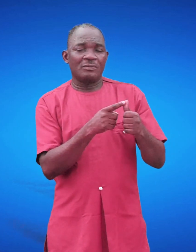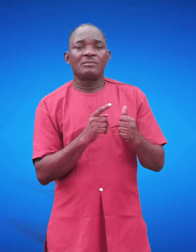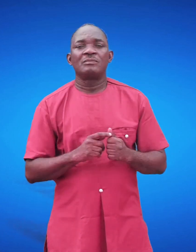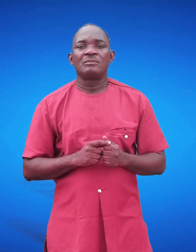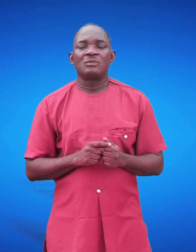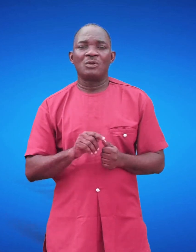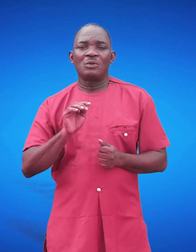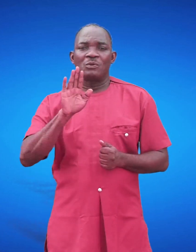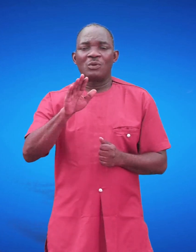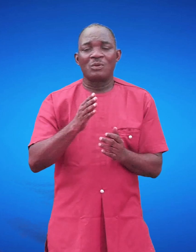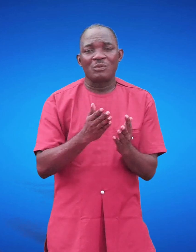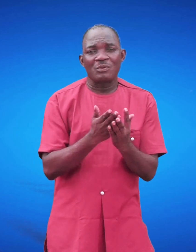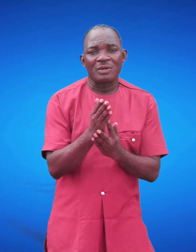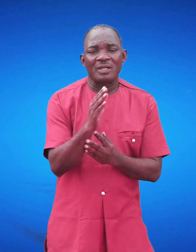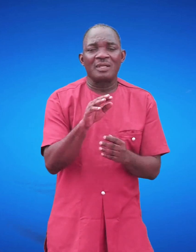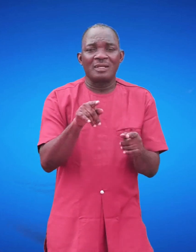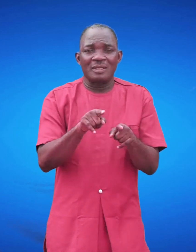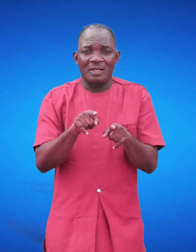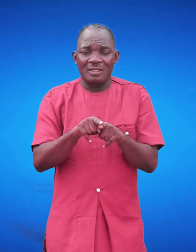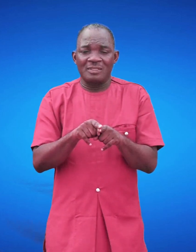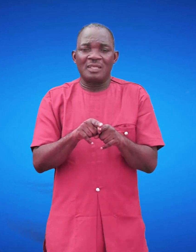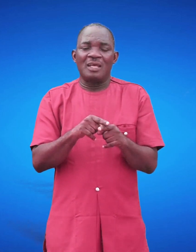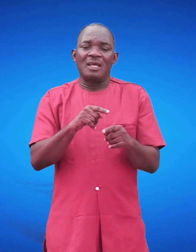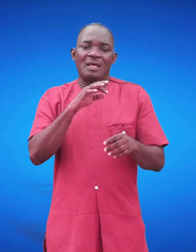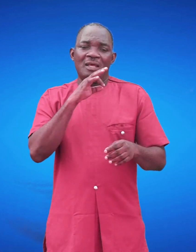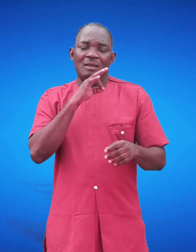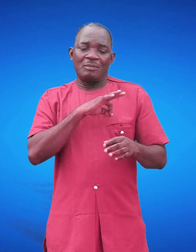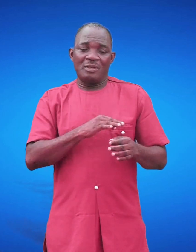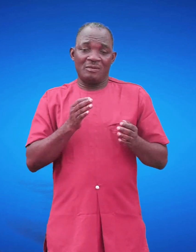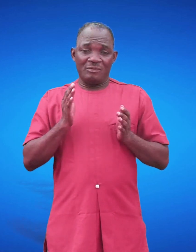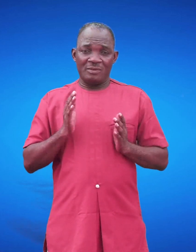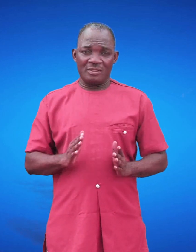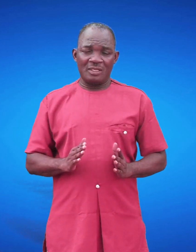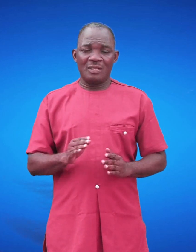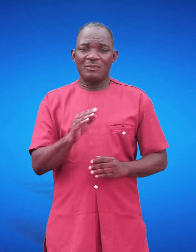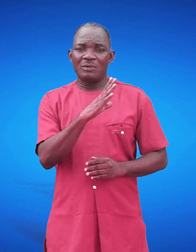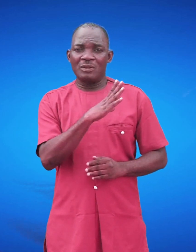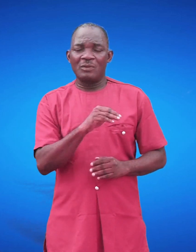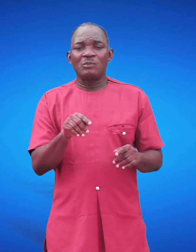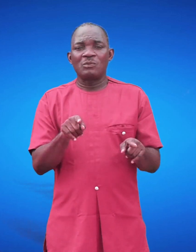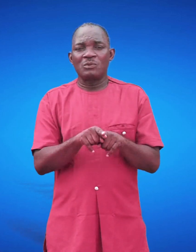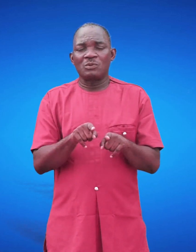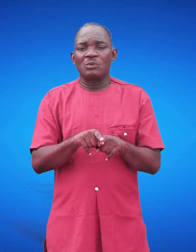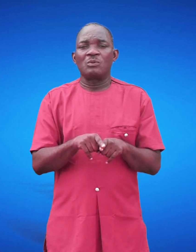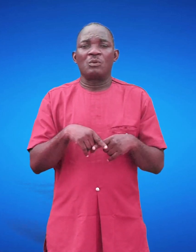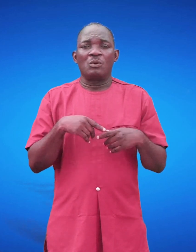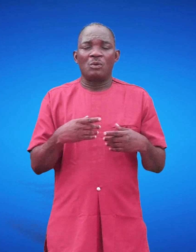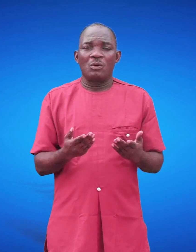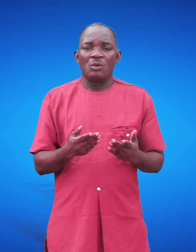Your rights as a beneficiary and or